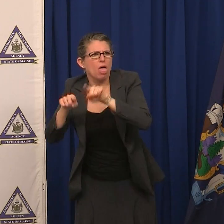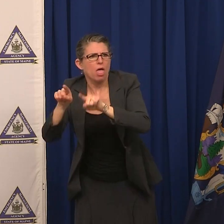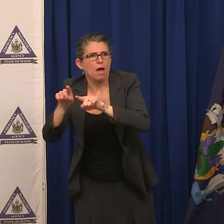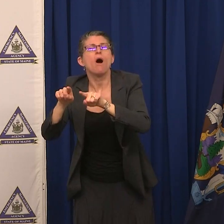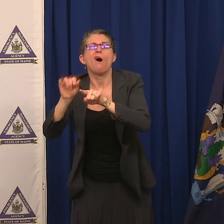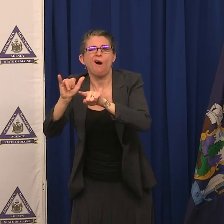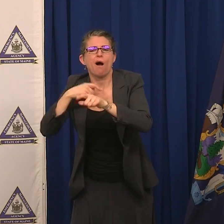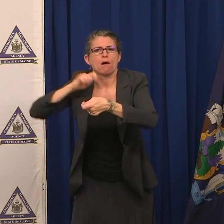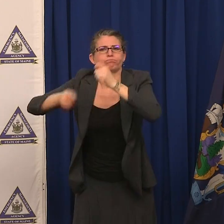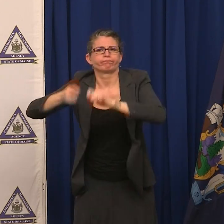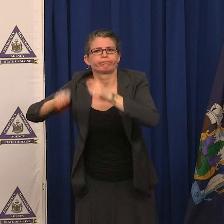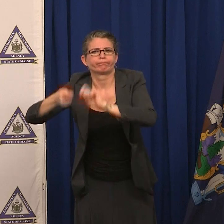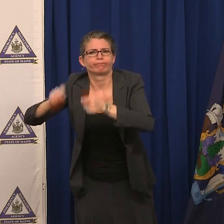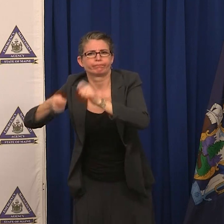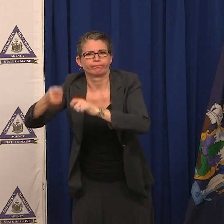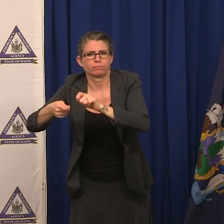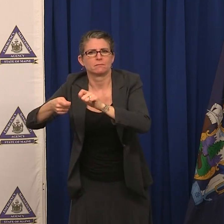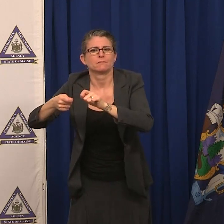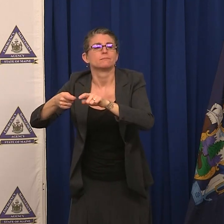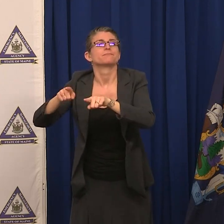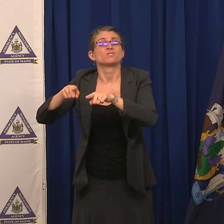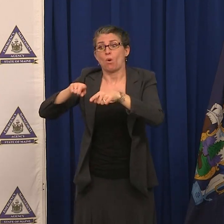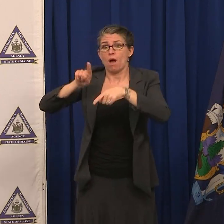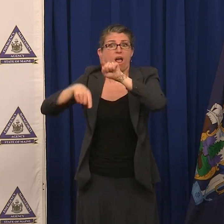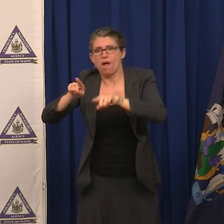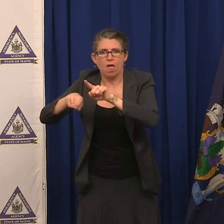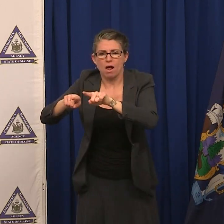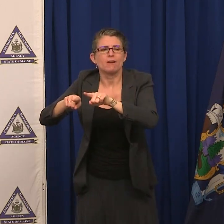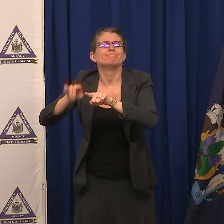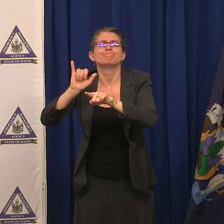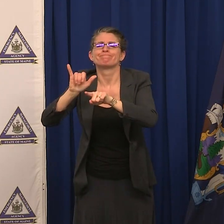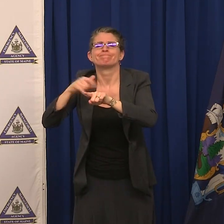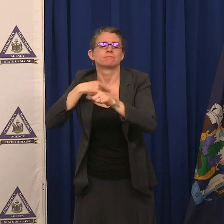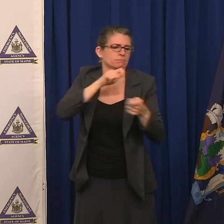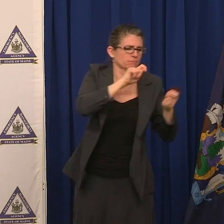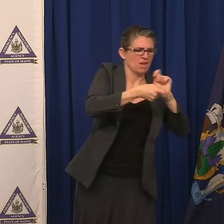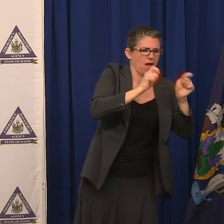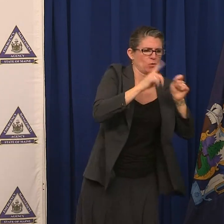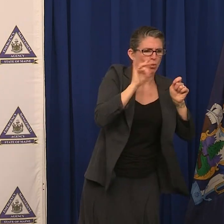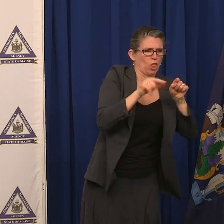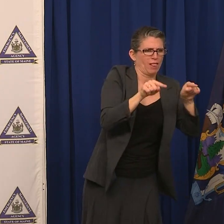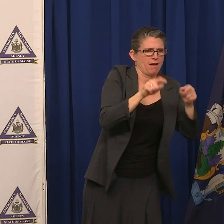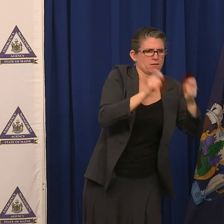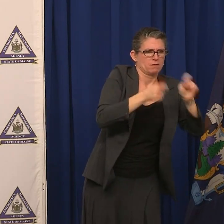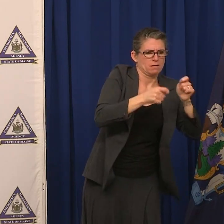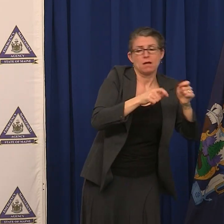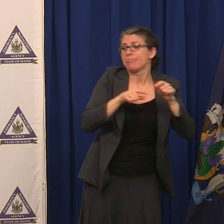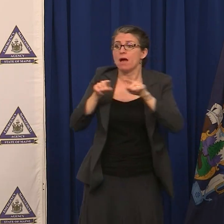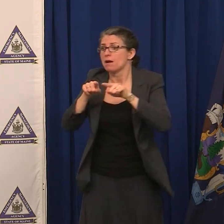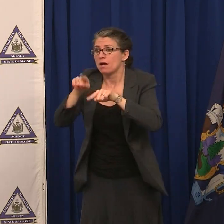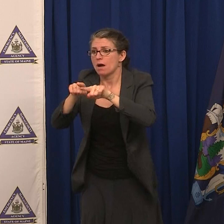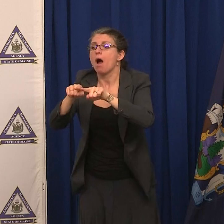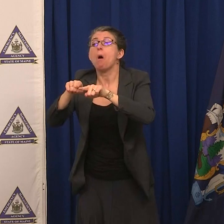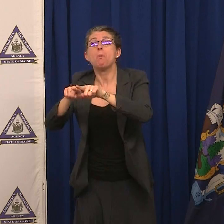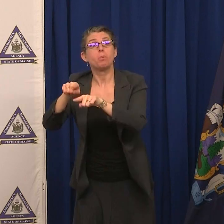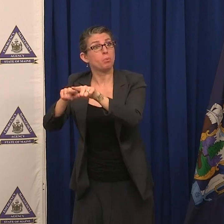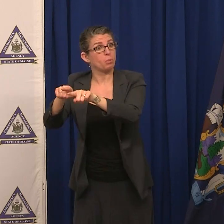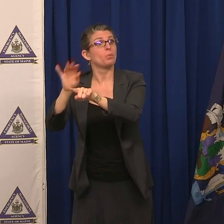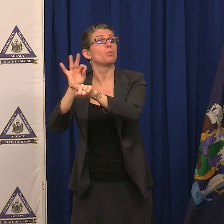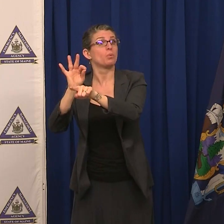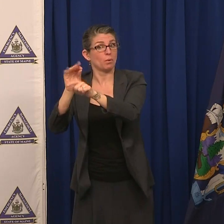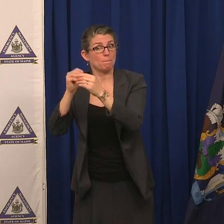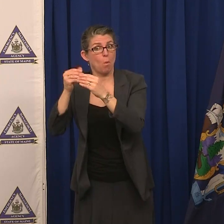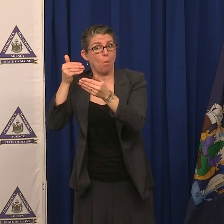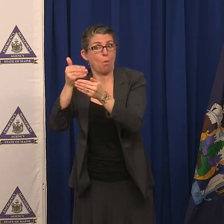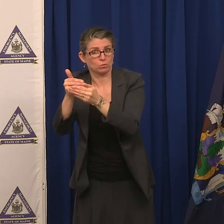those scenarios. We're using 2 different types of models as we go about this work. One group of models